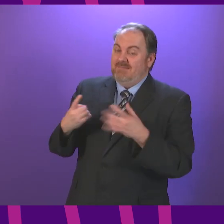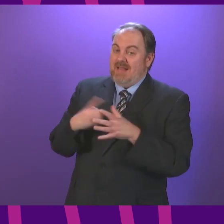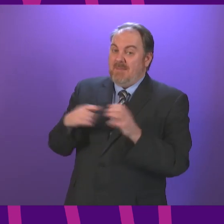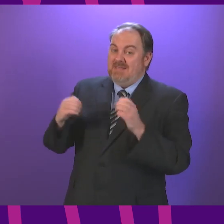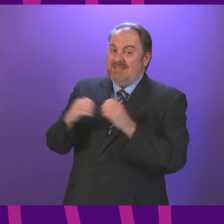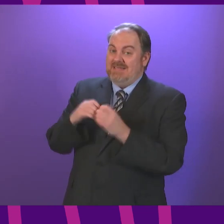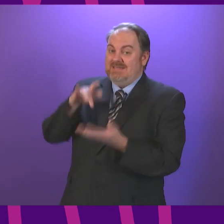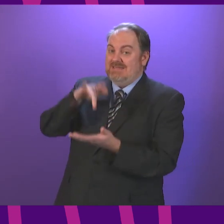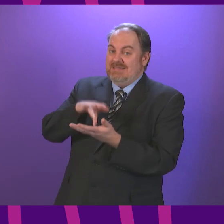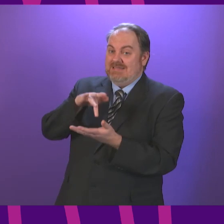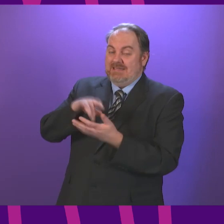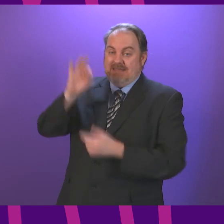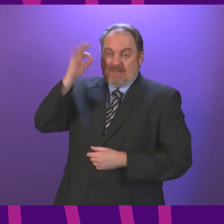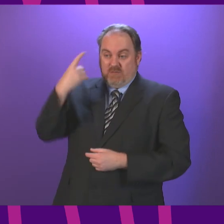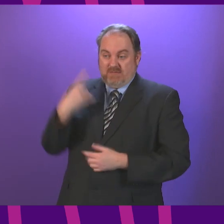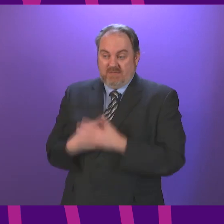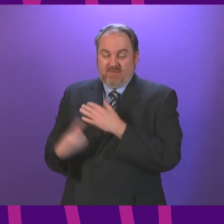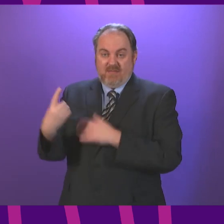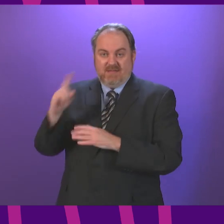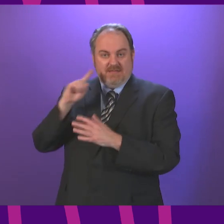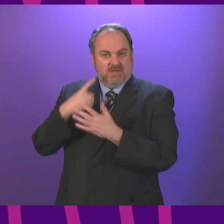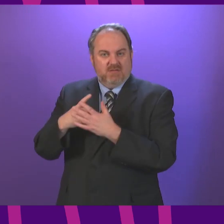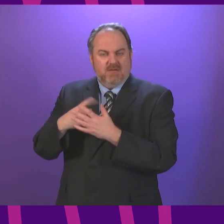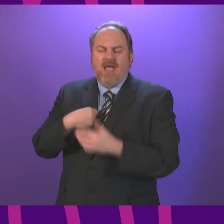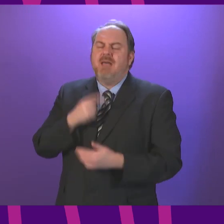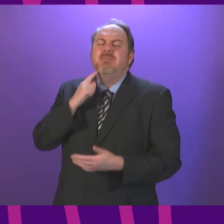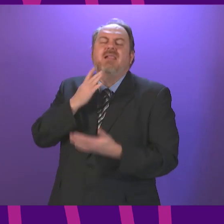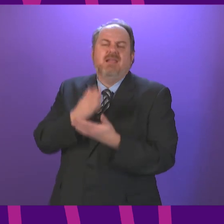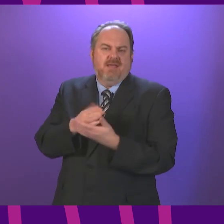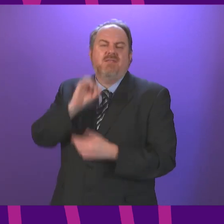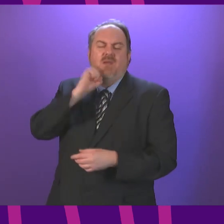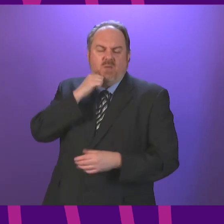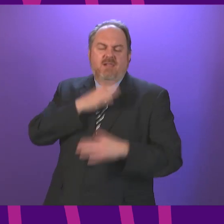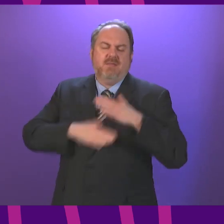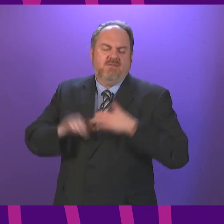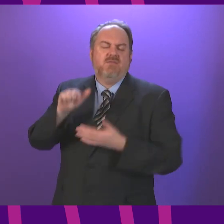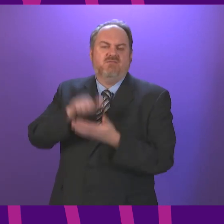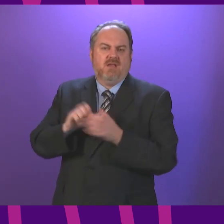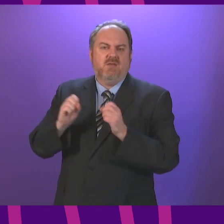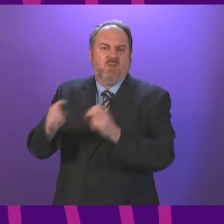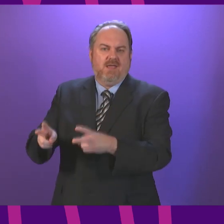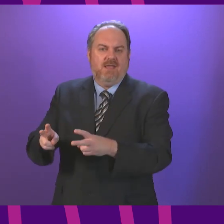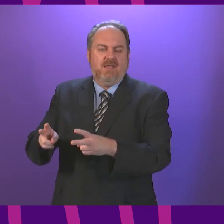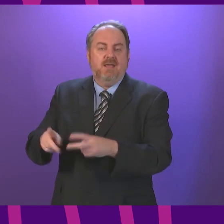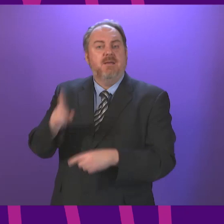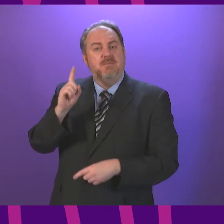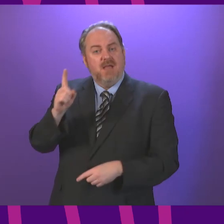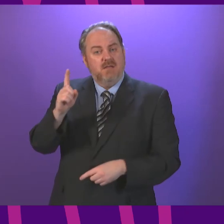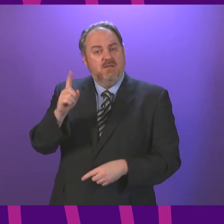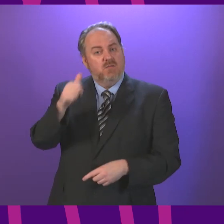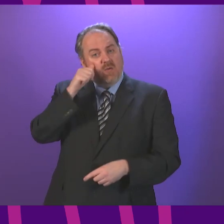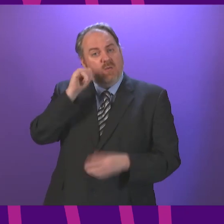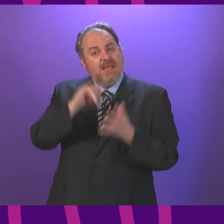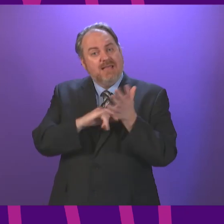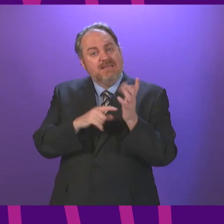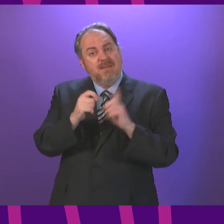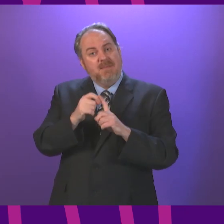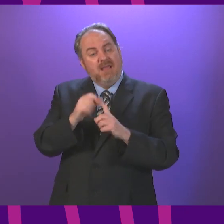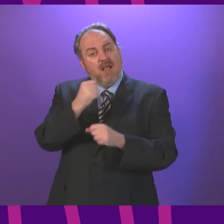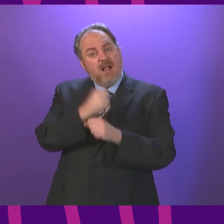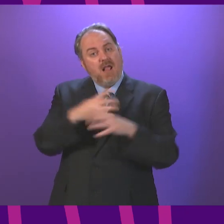am confident that Dundee City Council will do the right thing. of course, they have a good example to follow, which is SNP-run